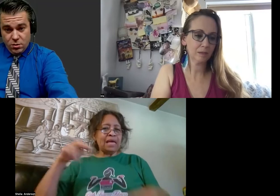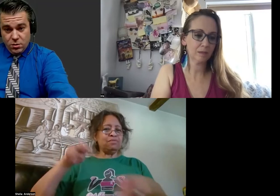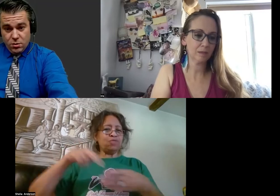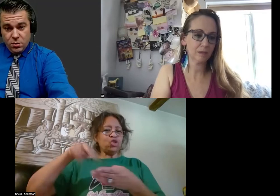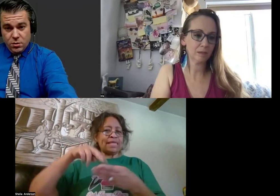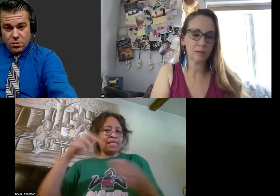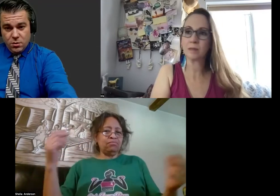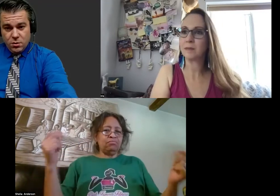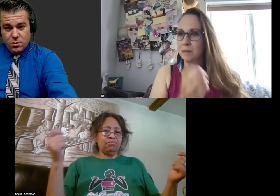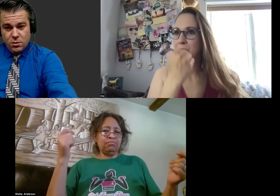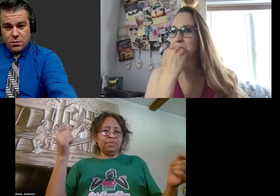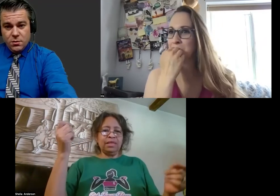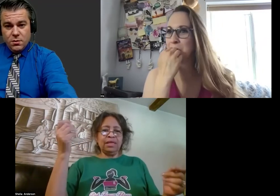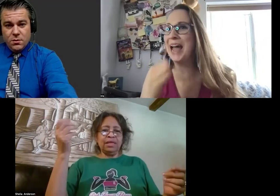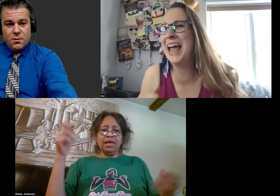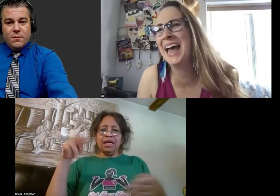The music.